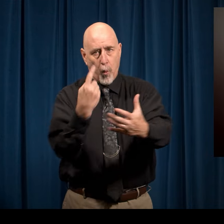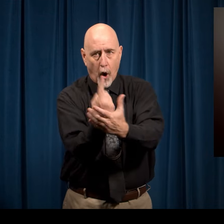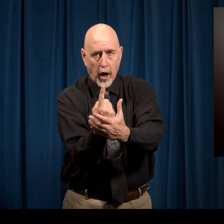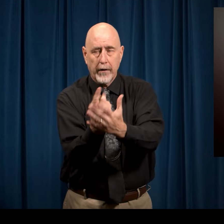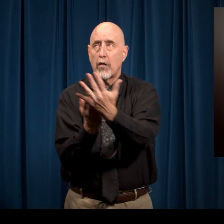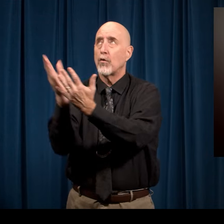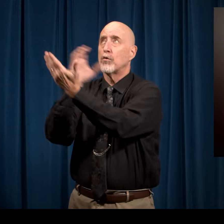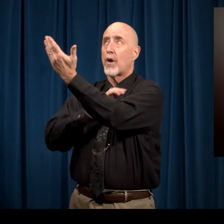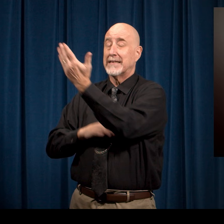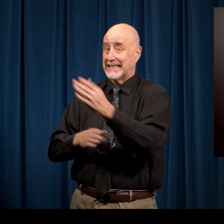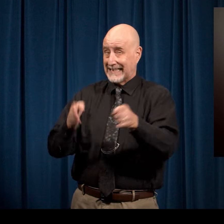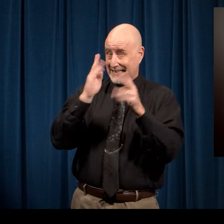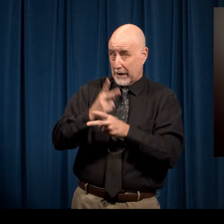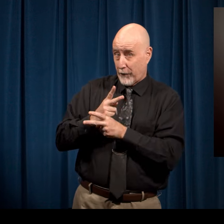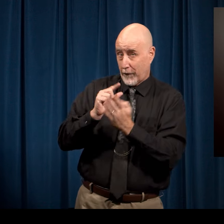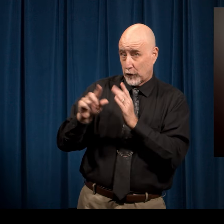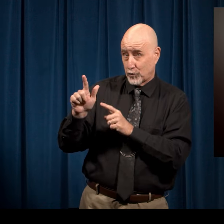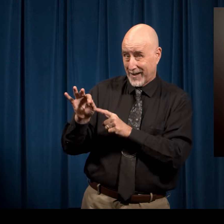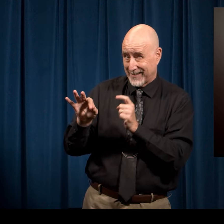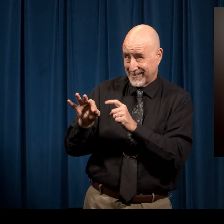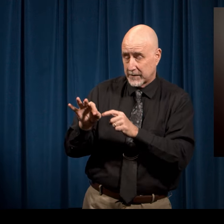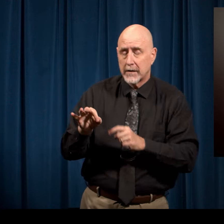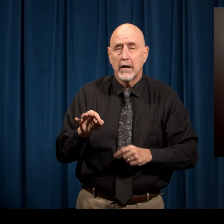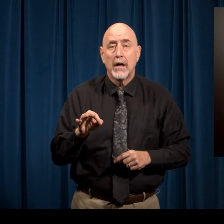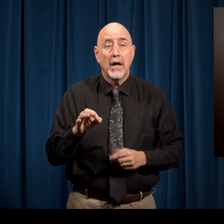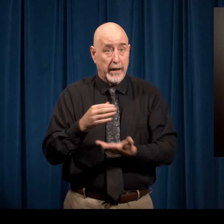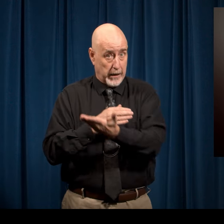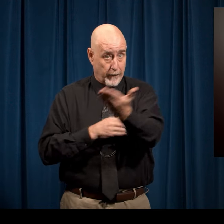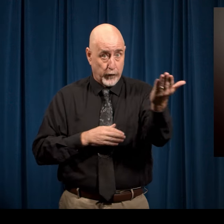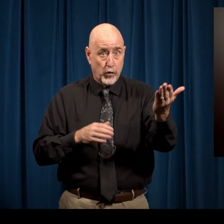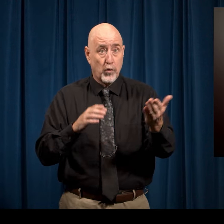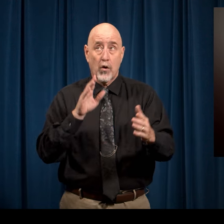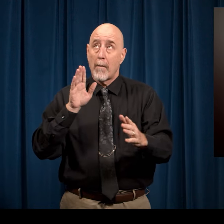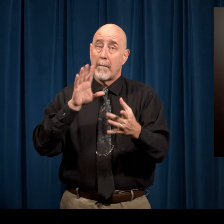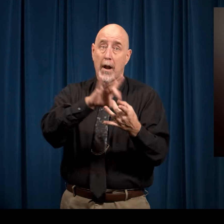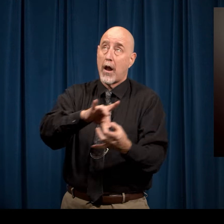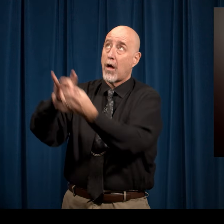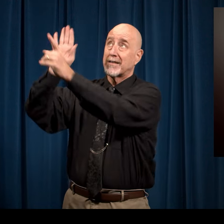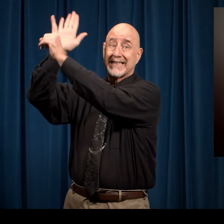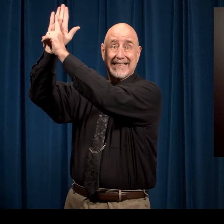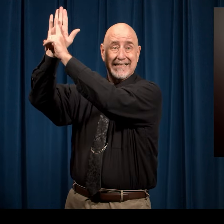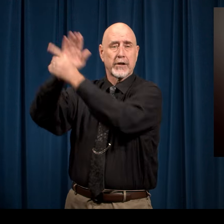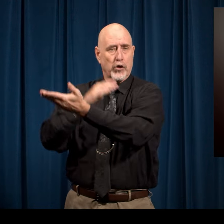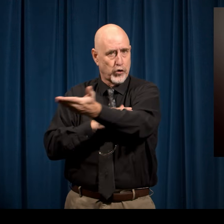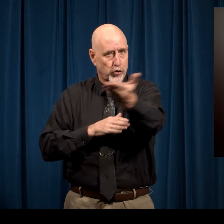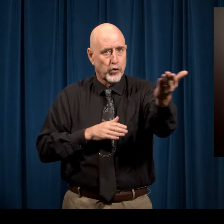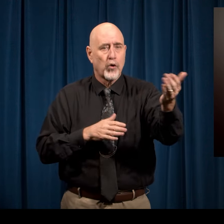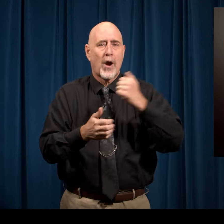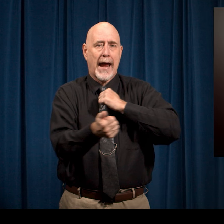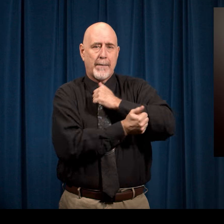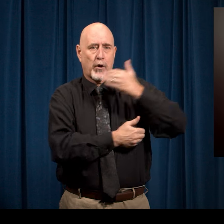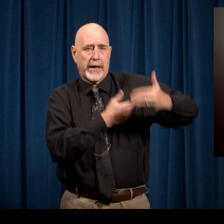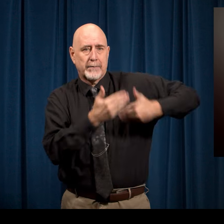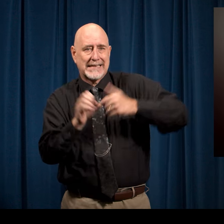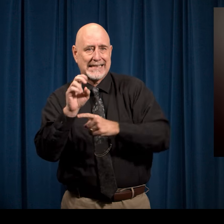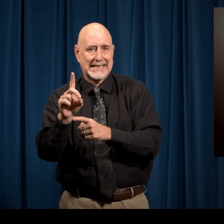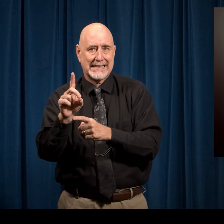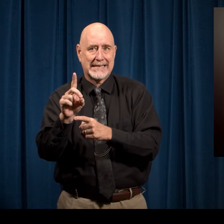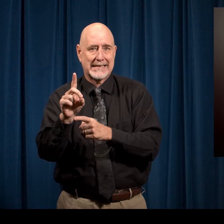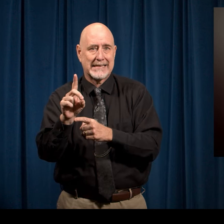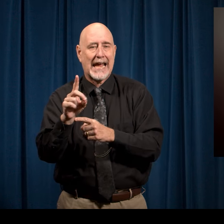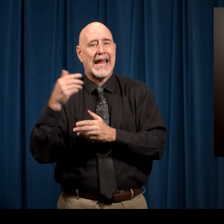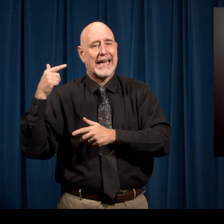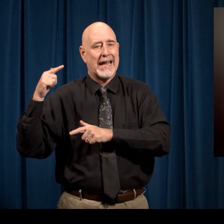one in Christ." Now listen very carefully to verse 29. "And if you are Christ, then you are Abraham's